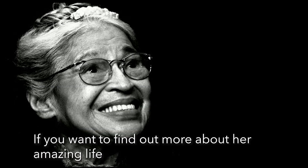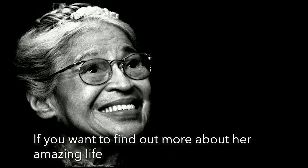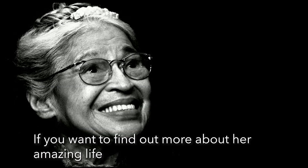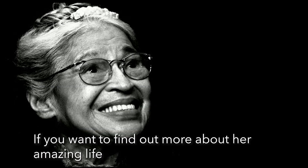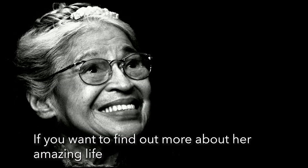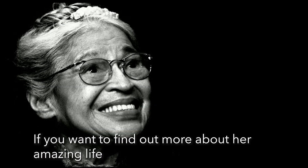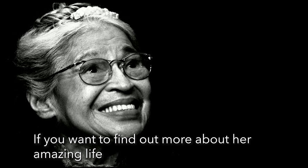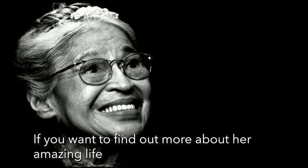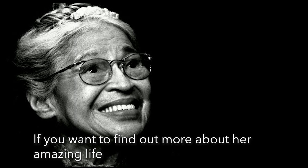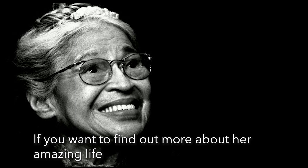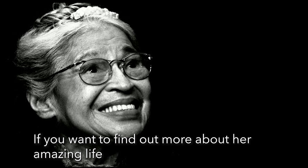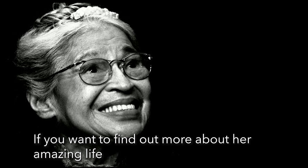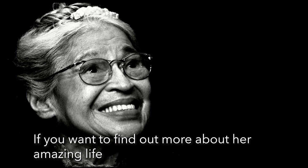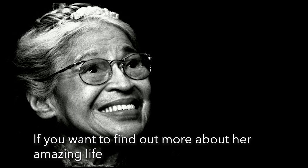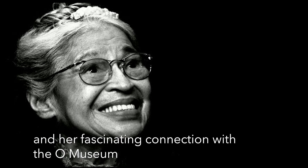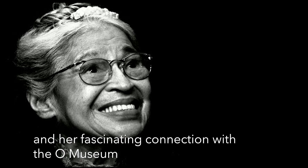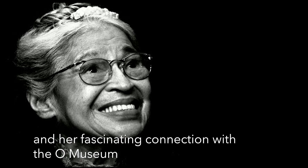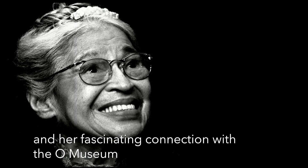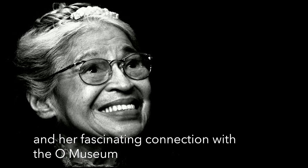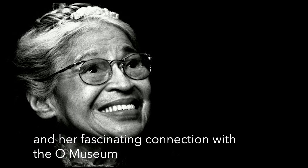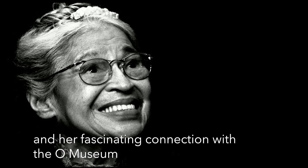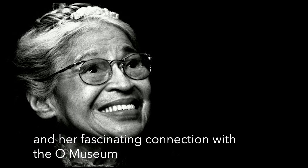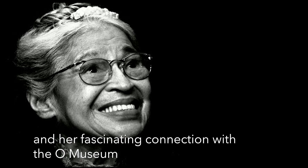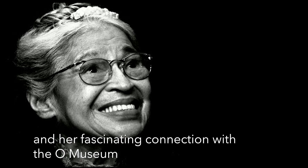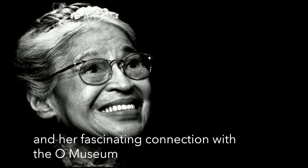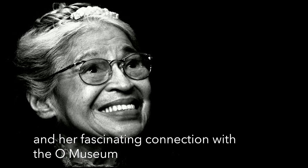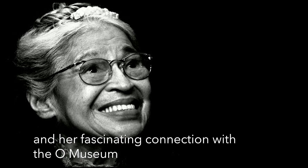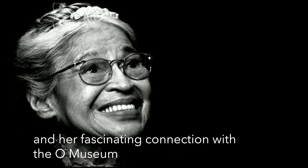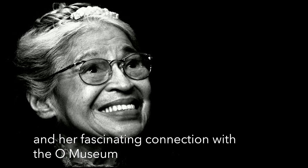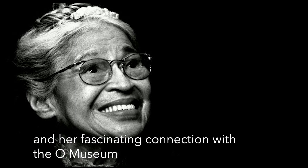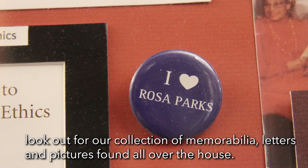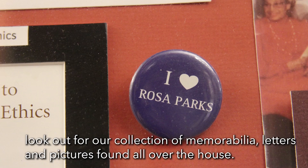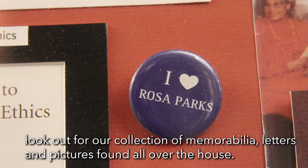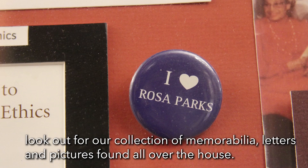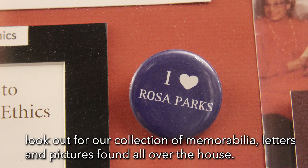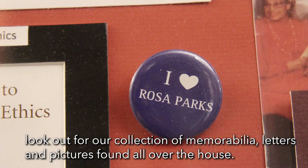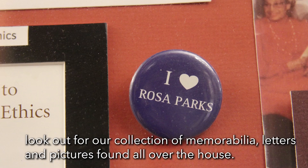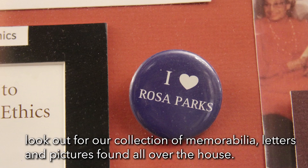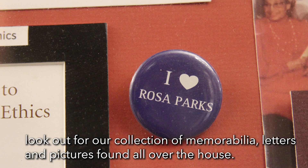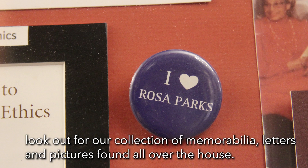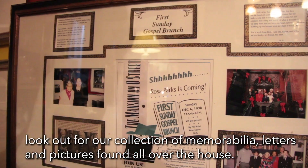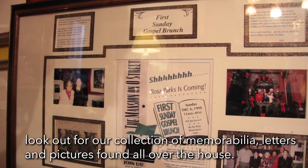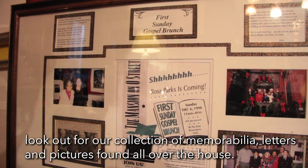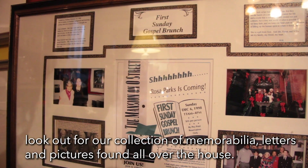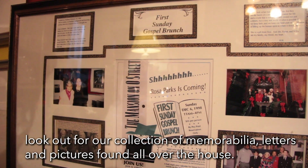you want to find out more about her amazing life and fascinating connection with the O Museum, look out for a collection of memorabilia, letters and